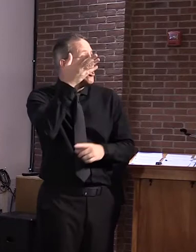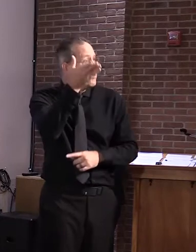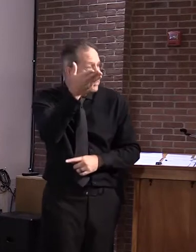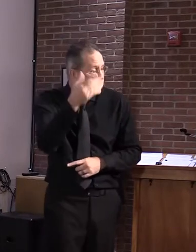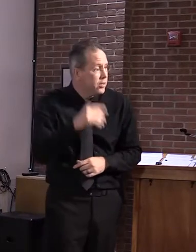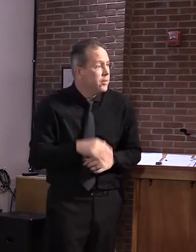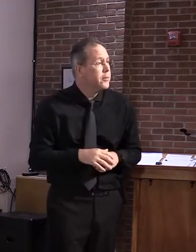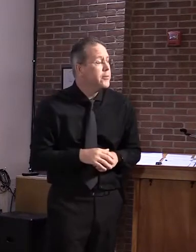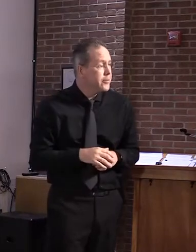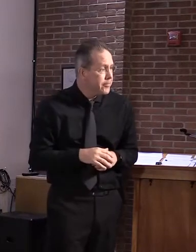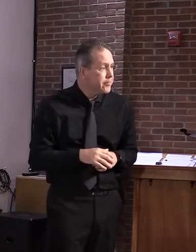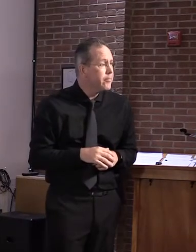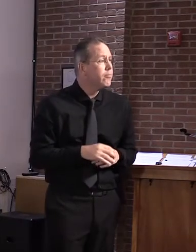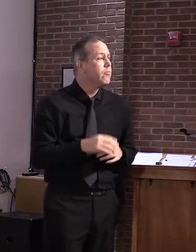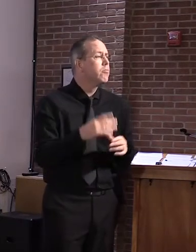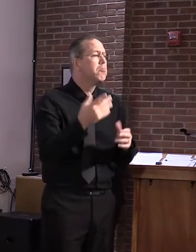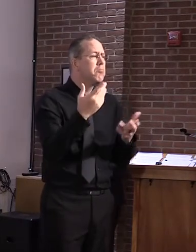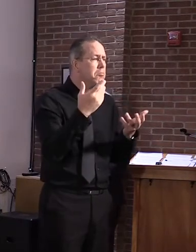different capacity.